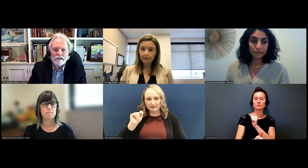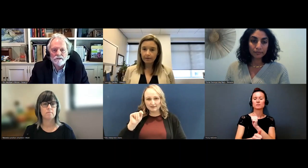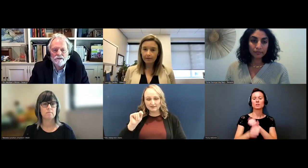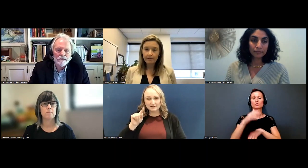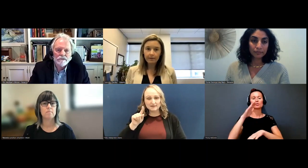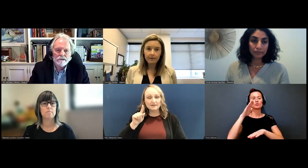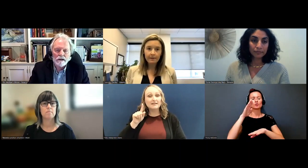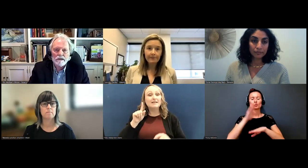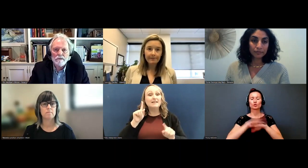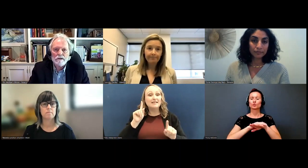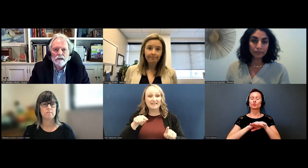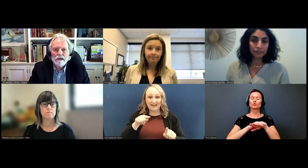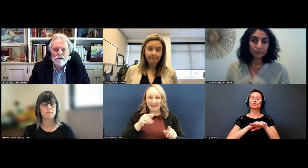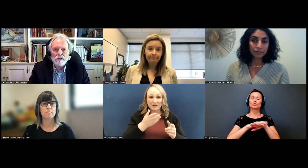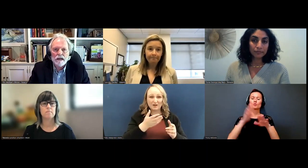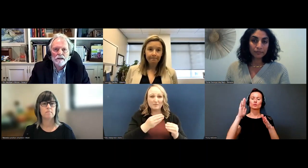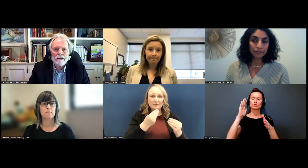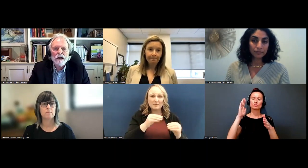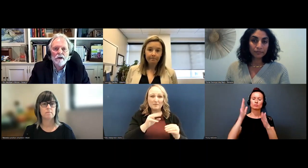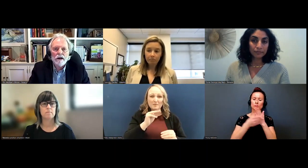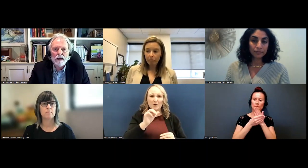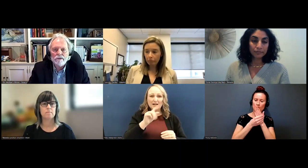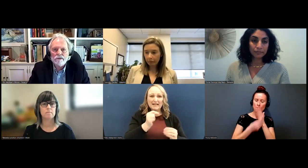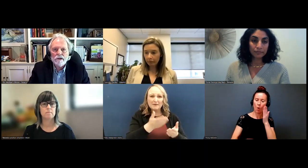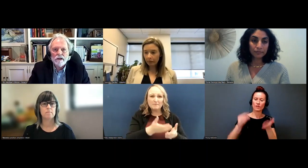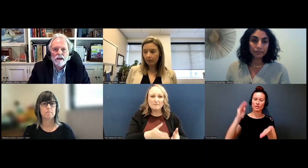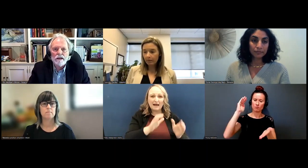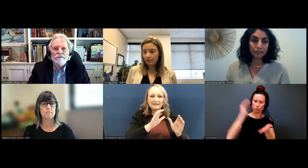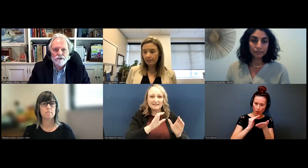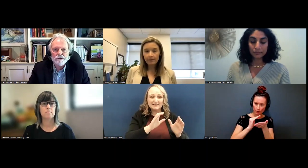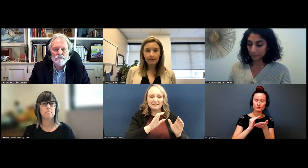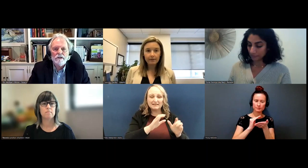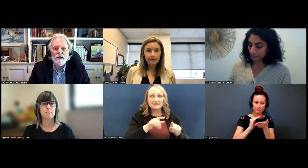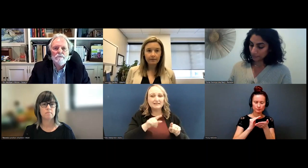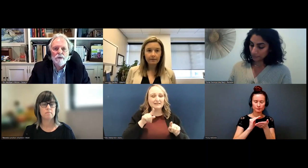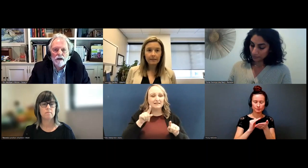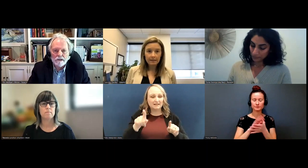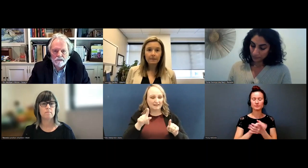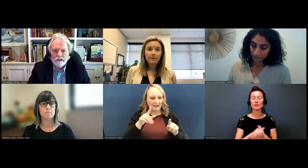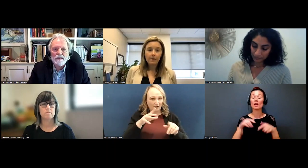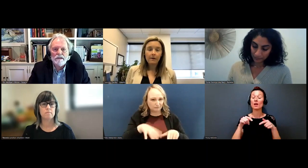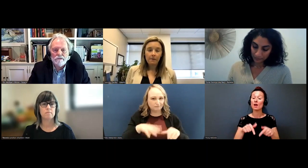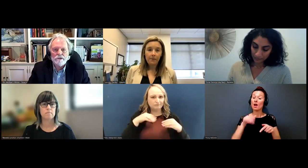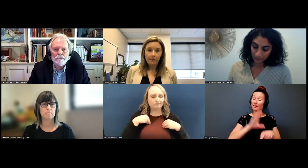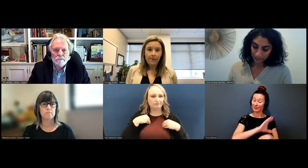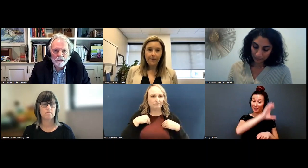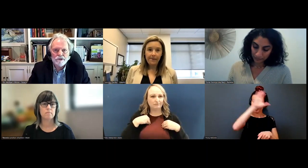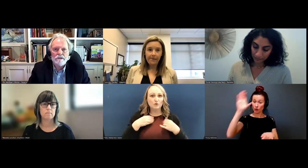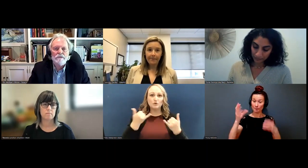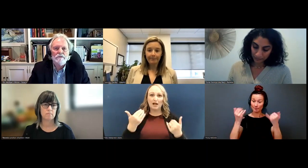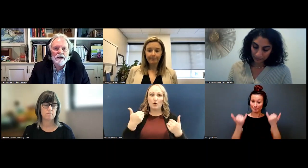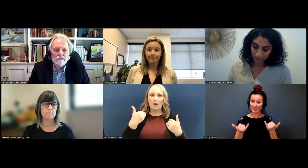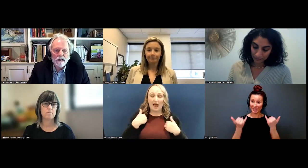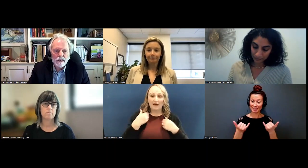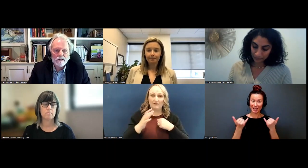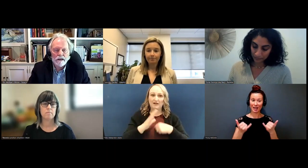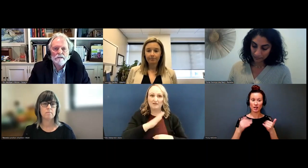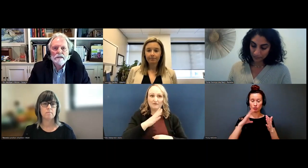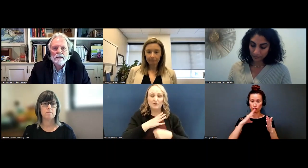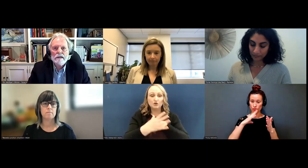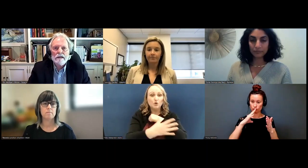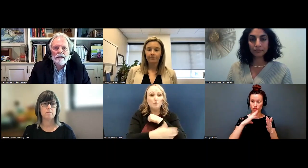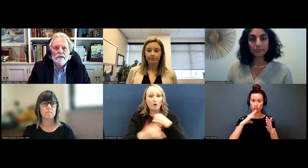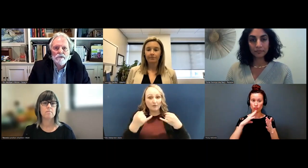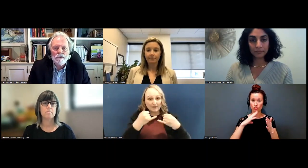that Leila and Jennifer are talking about. So Canada now has an official poverty line, an official measure. We never had